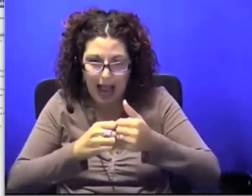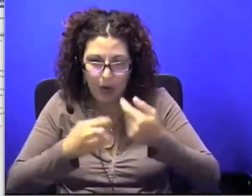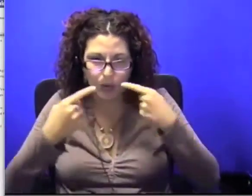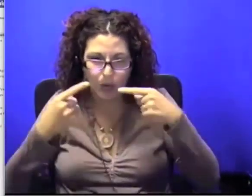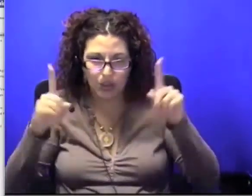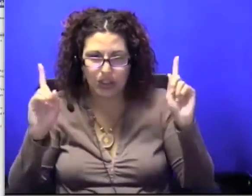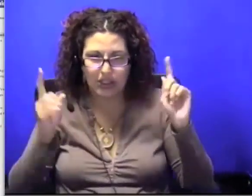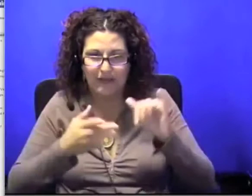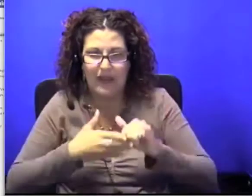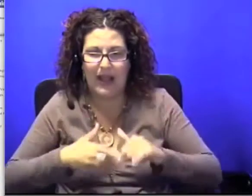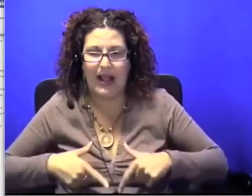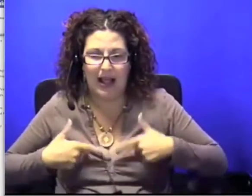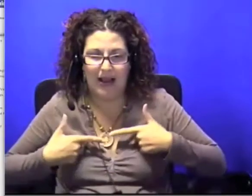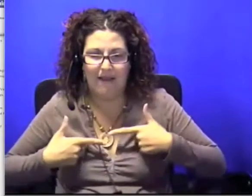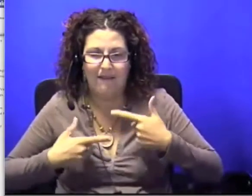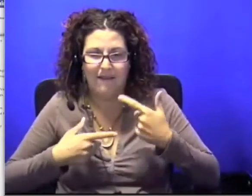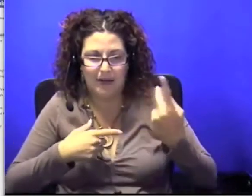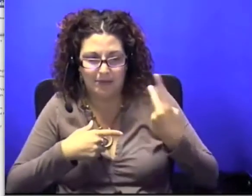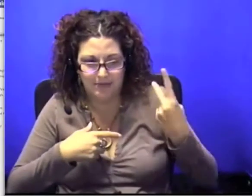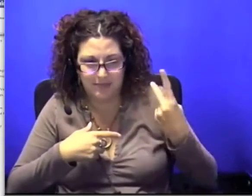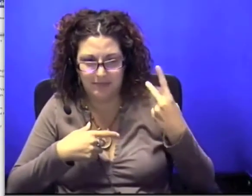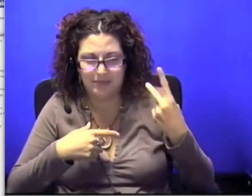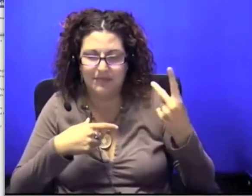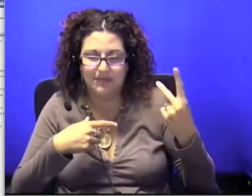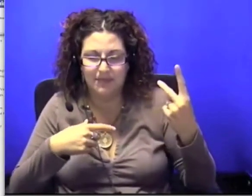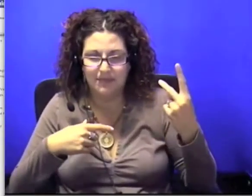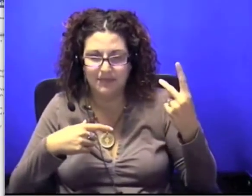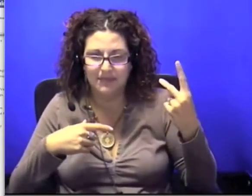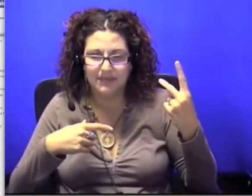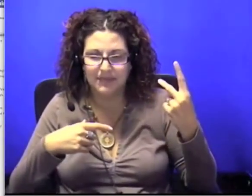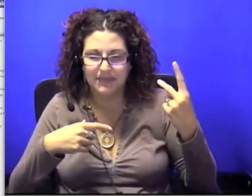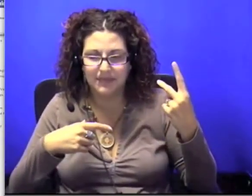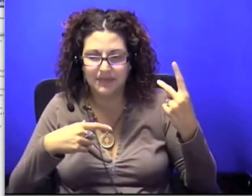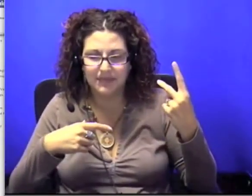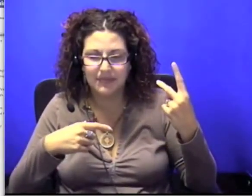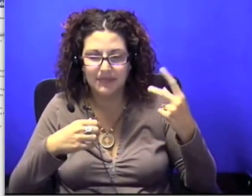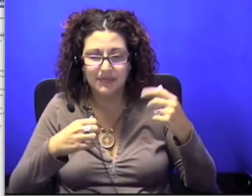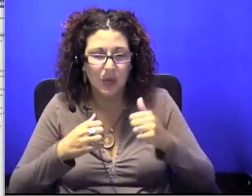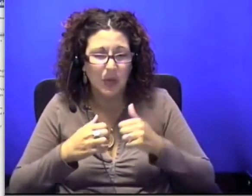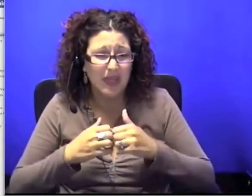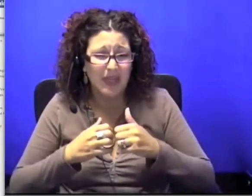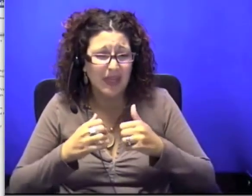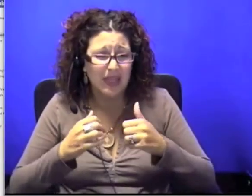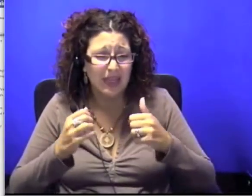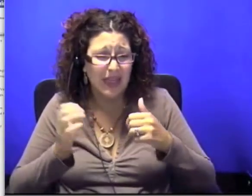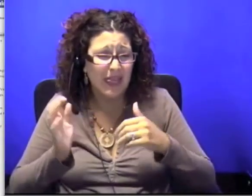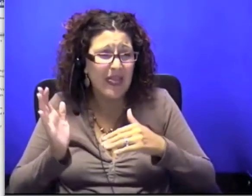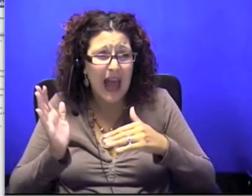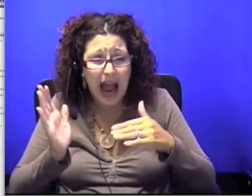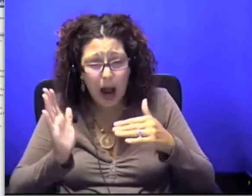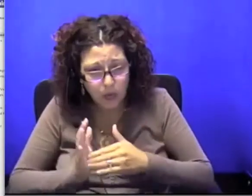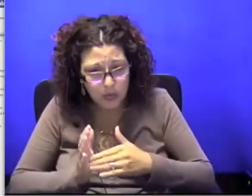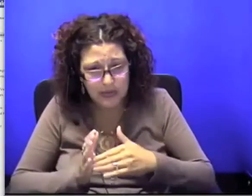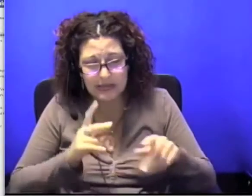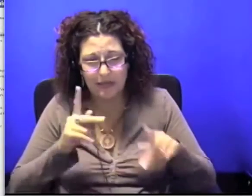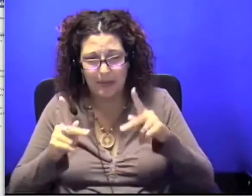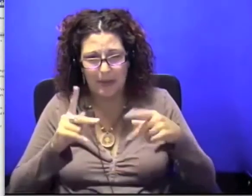people how to achieve that lifestyle. Both Tim and myself, with hundreds of thousands of people, have